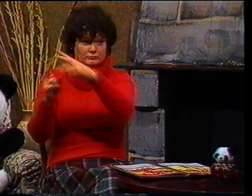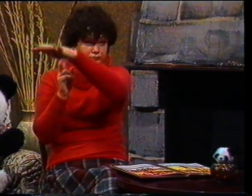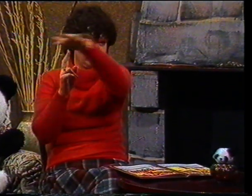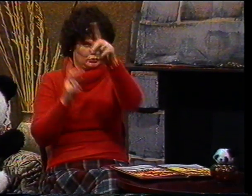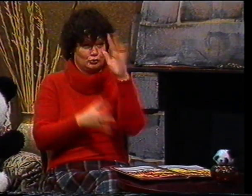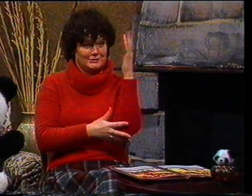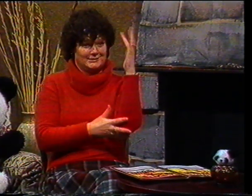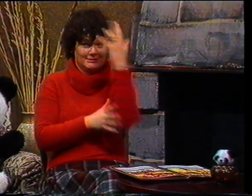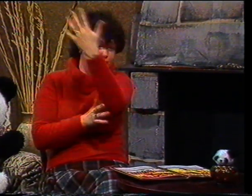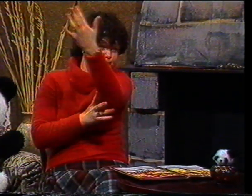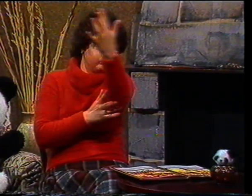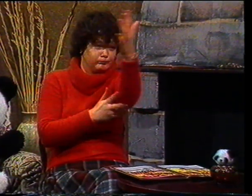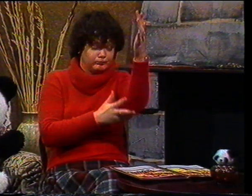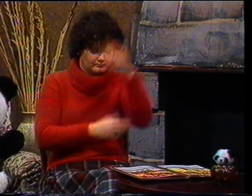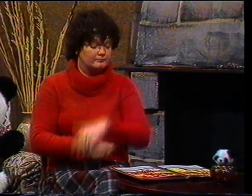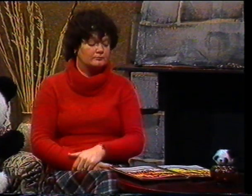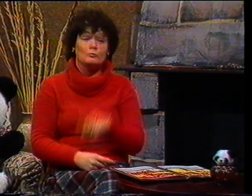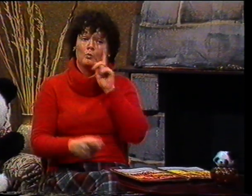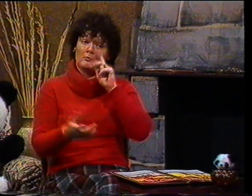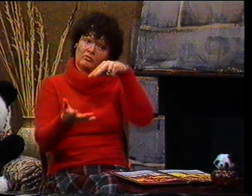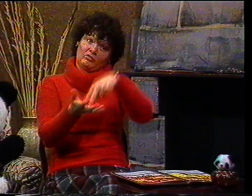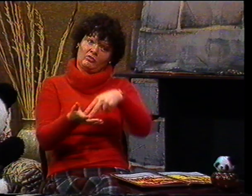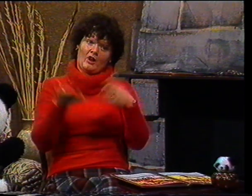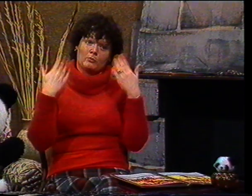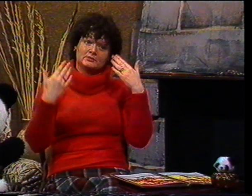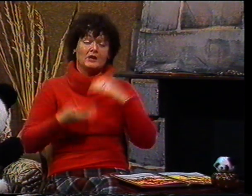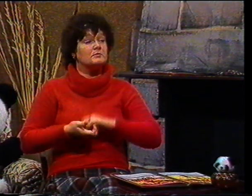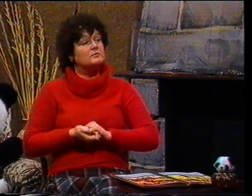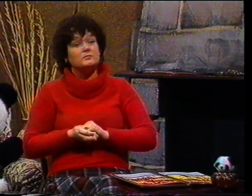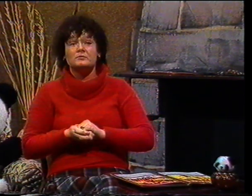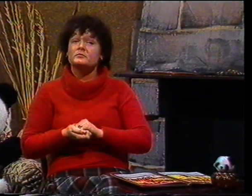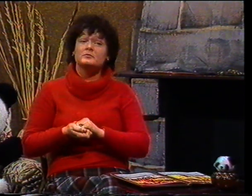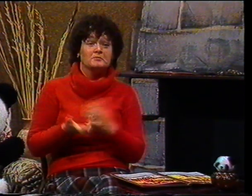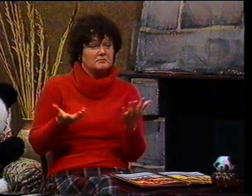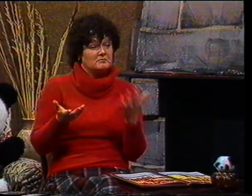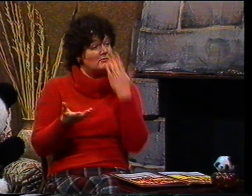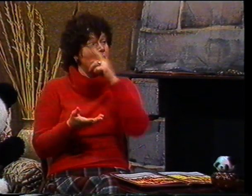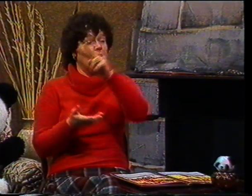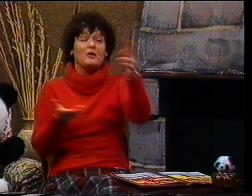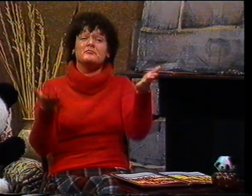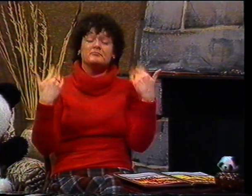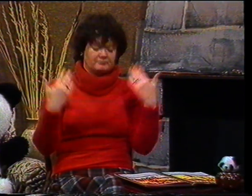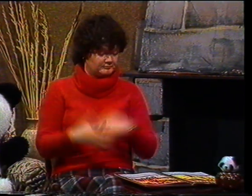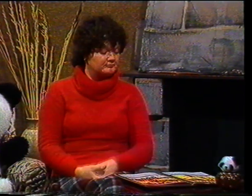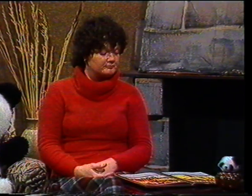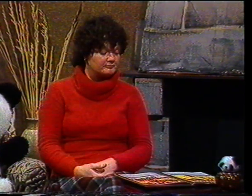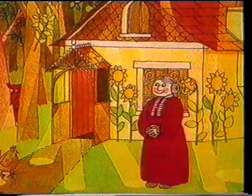And all around the cottage were lots of trees. And the woman would stand outside, watching the world go by and enjoying the fresh